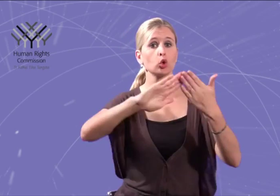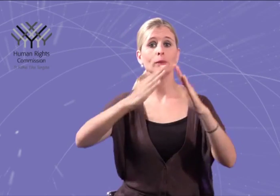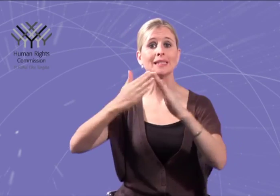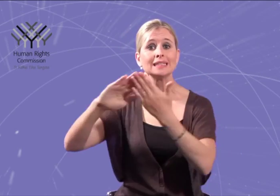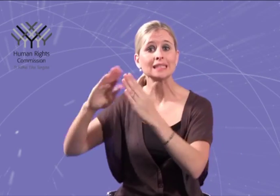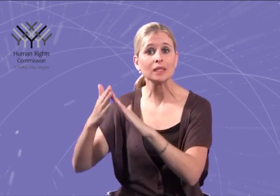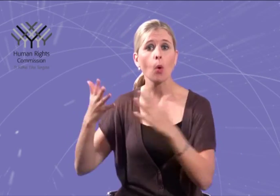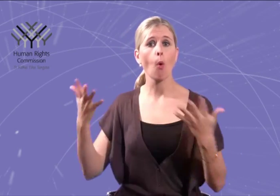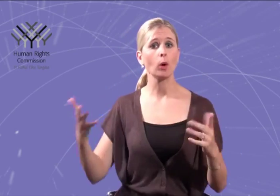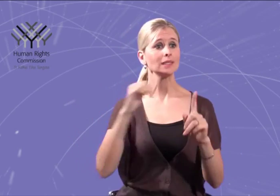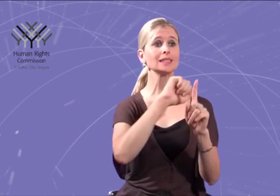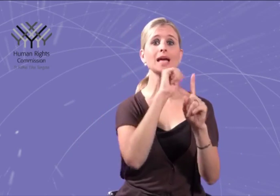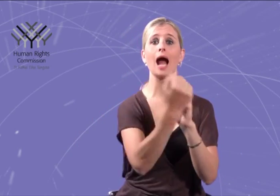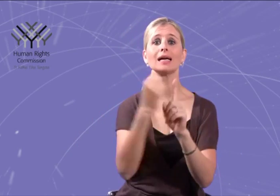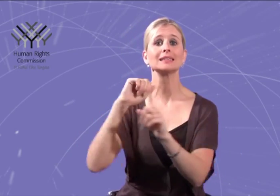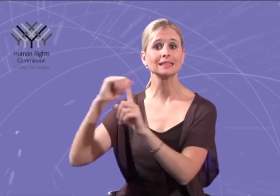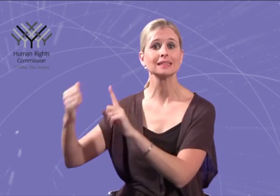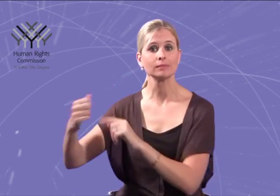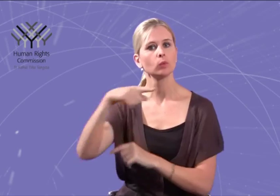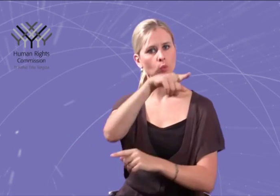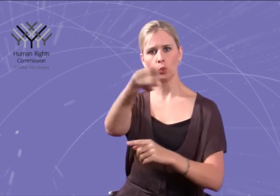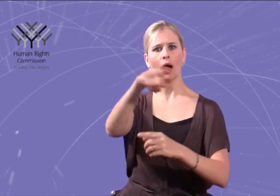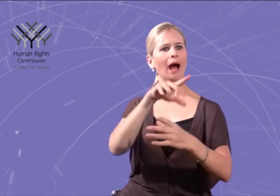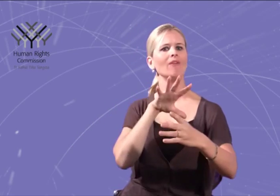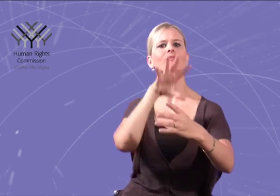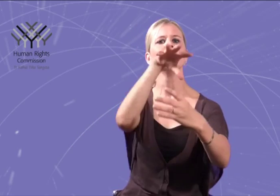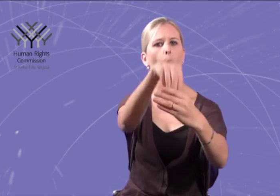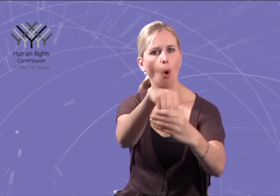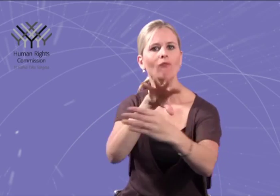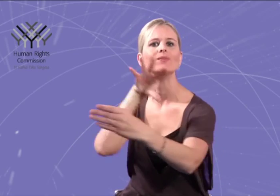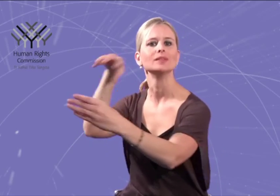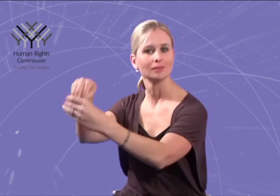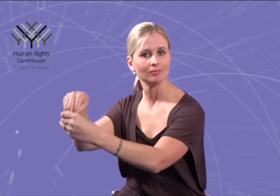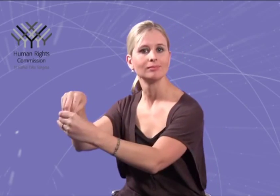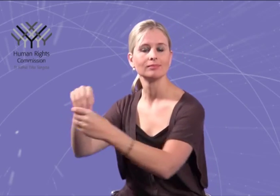have a good life, and be involved in their community and society.